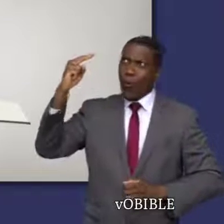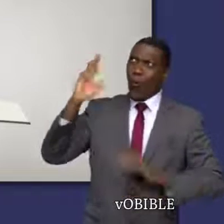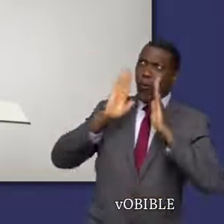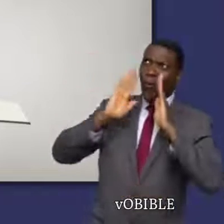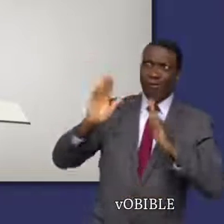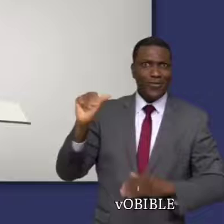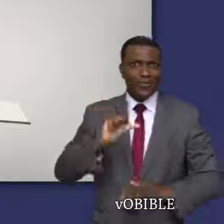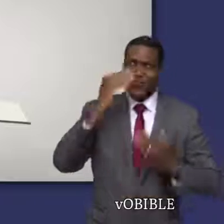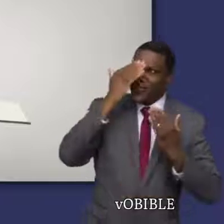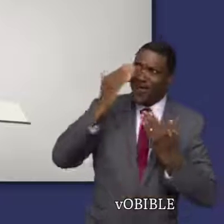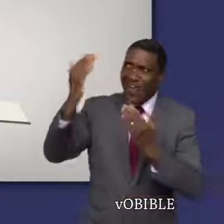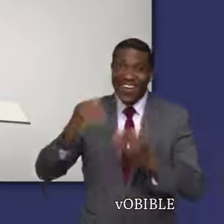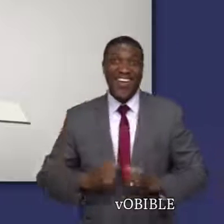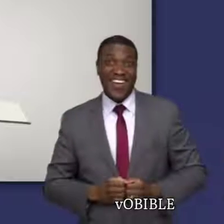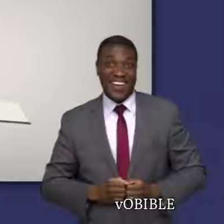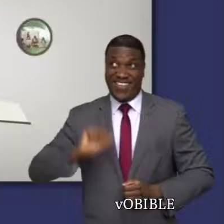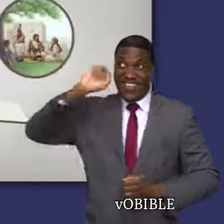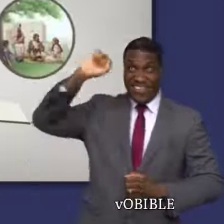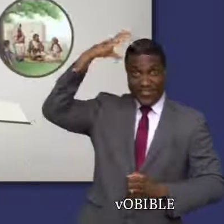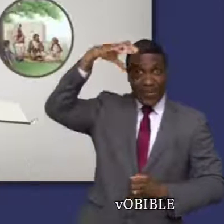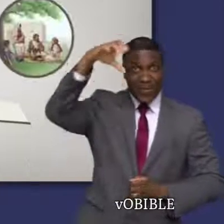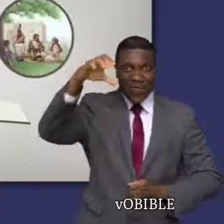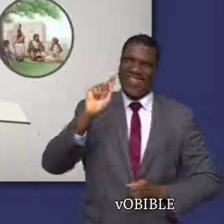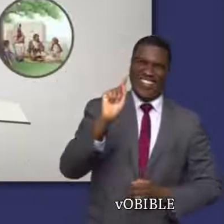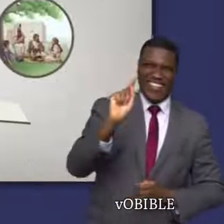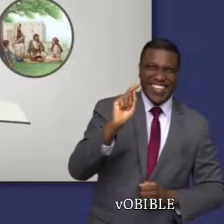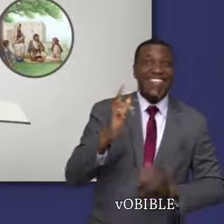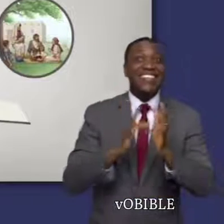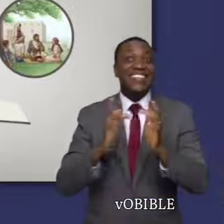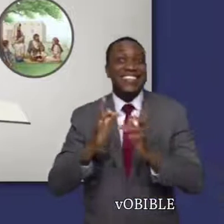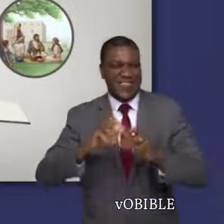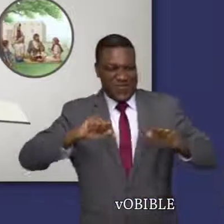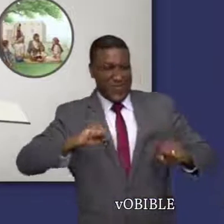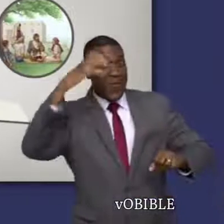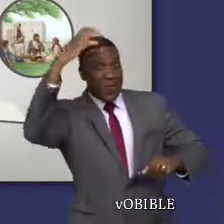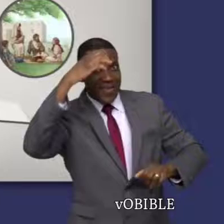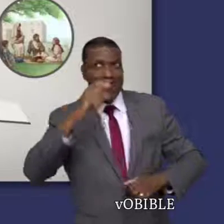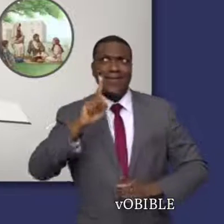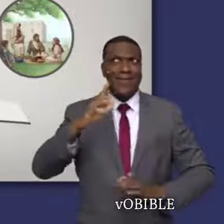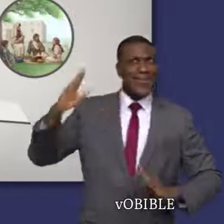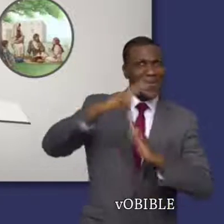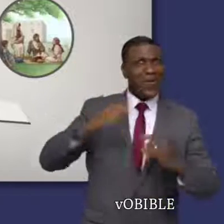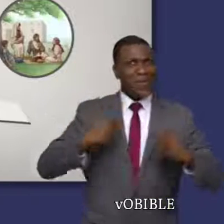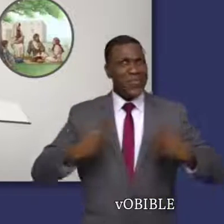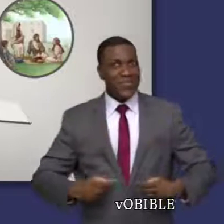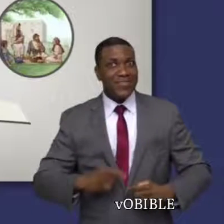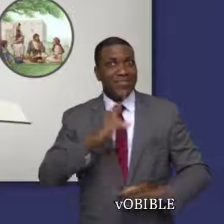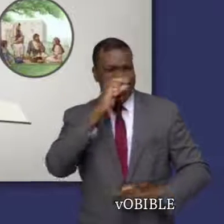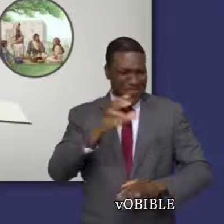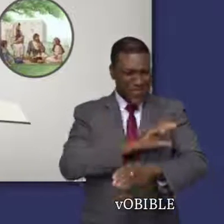we should deeply respect His holy name, and why we can have confidence that the entire earth will reflect